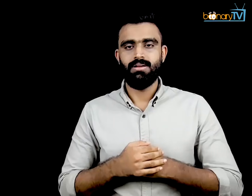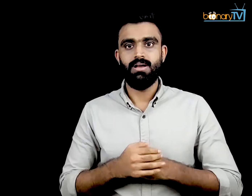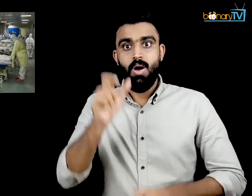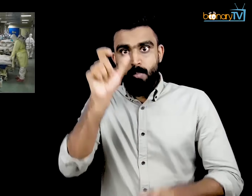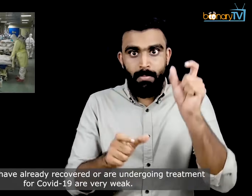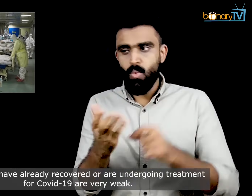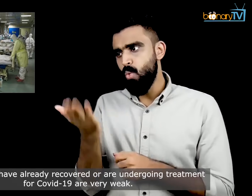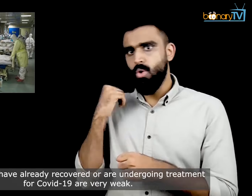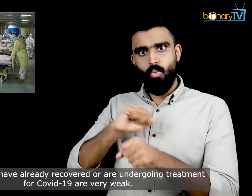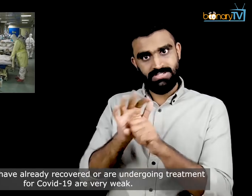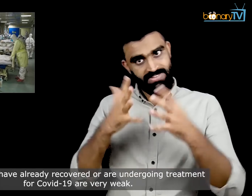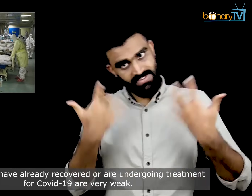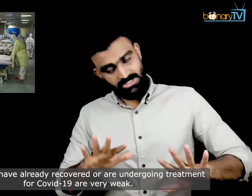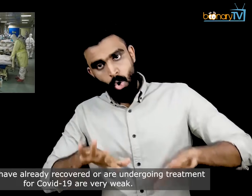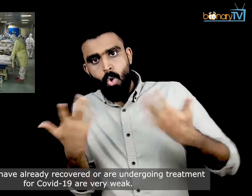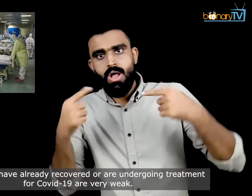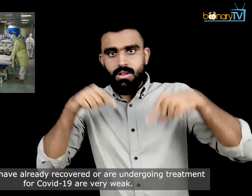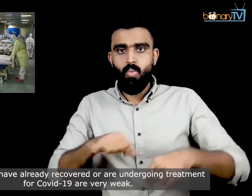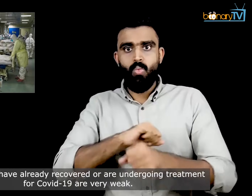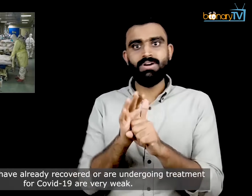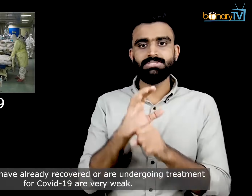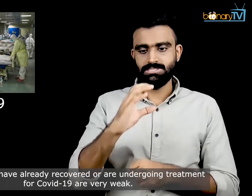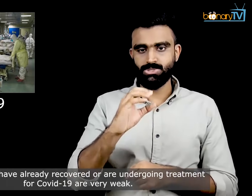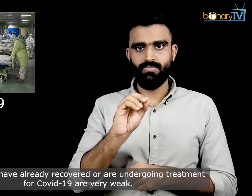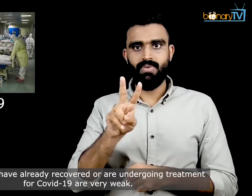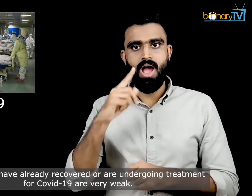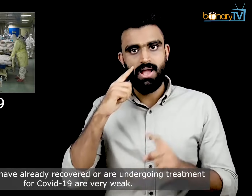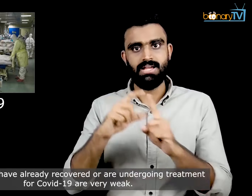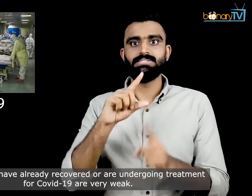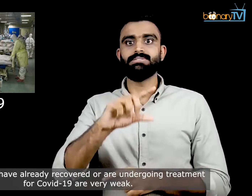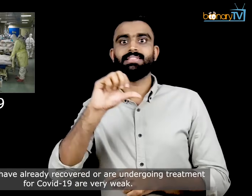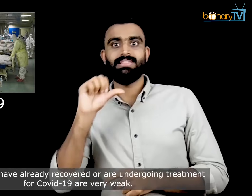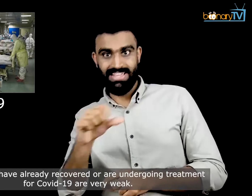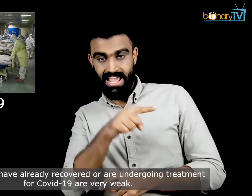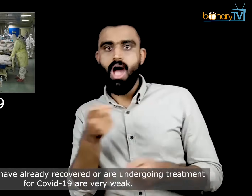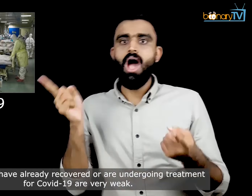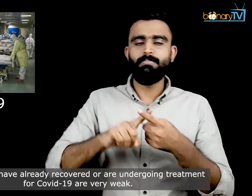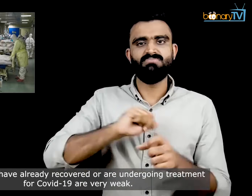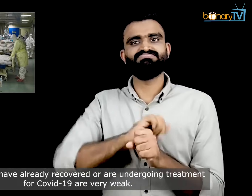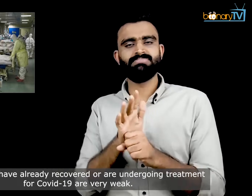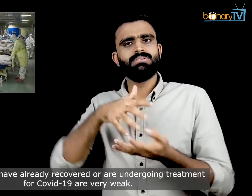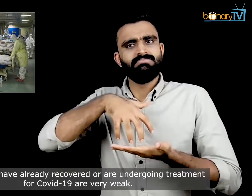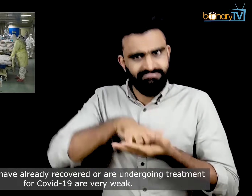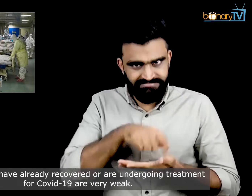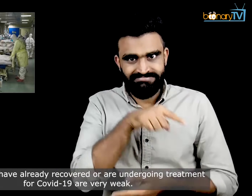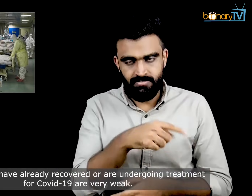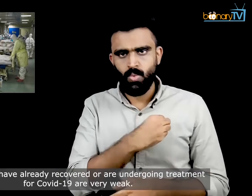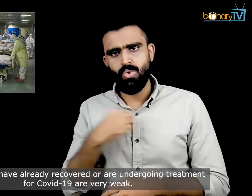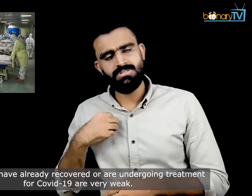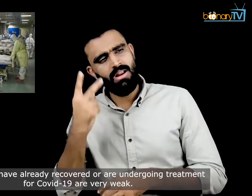People who have already recovered or are undergoing treatment for COVID-19 are